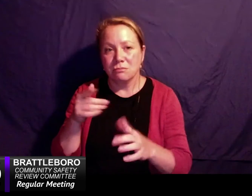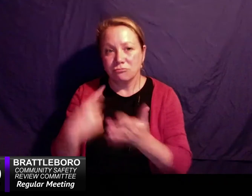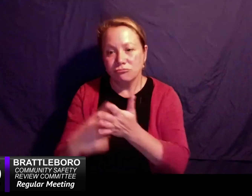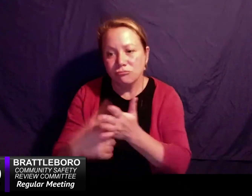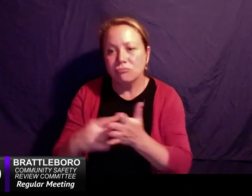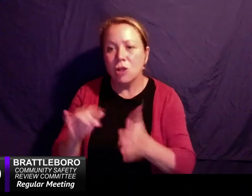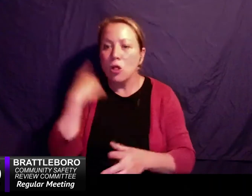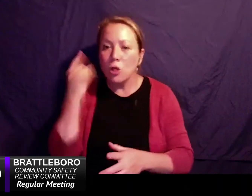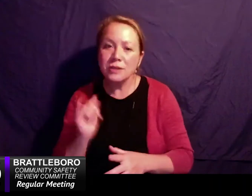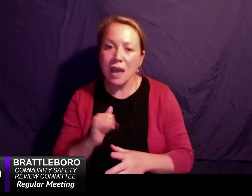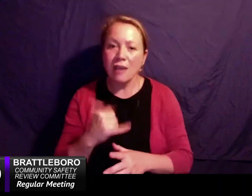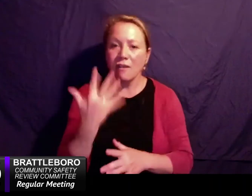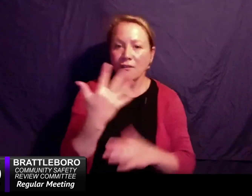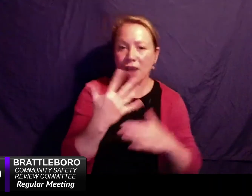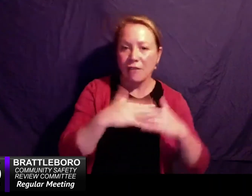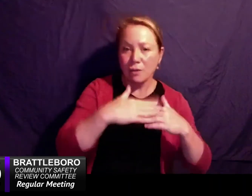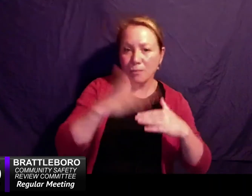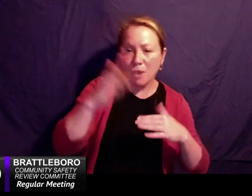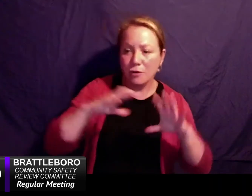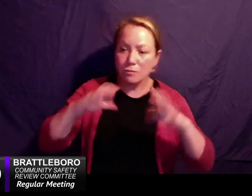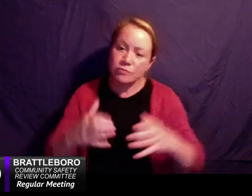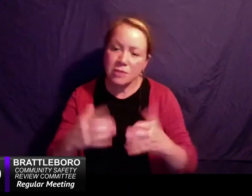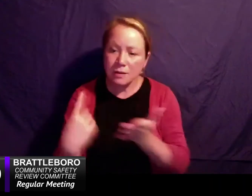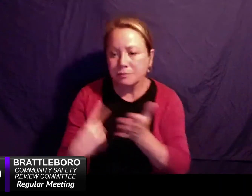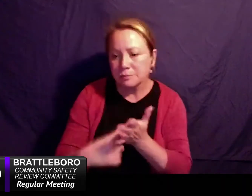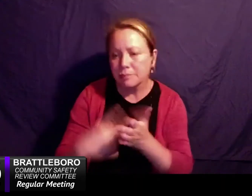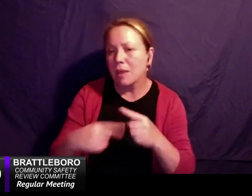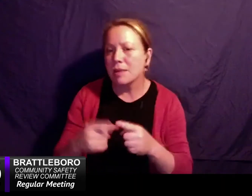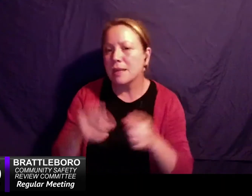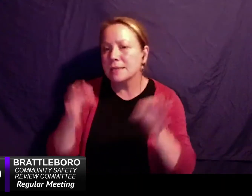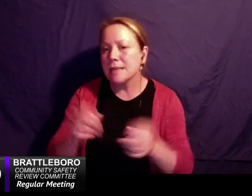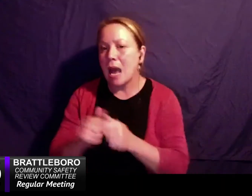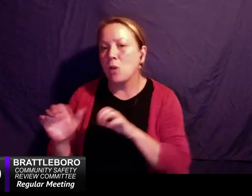and decided how you would actually act when you got into the public meeting.